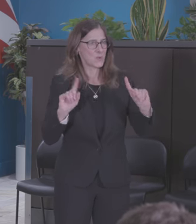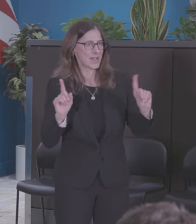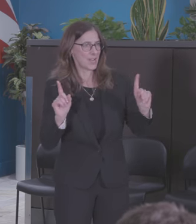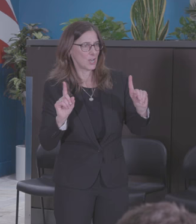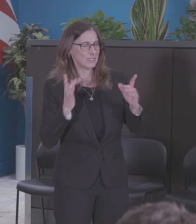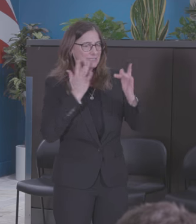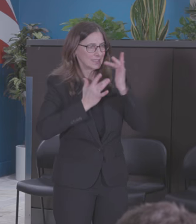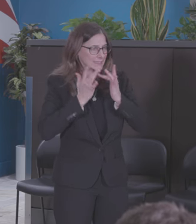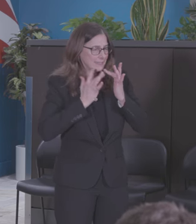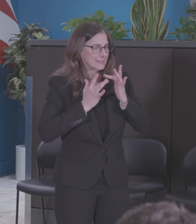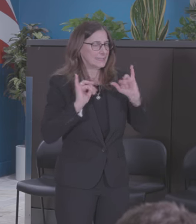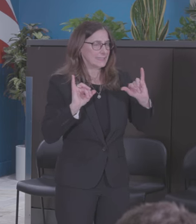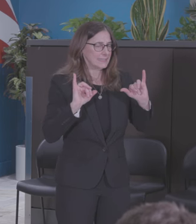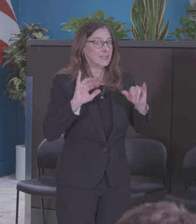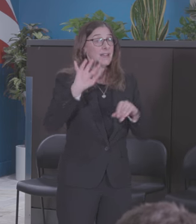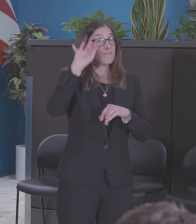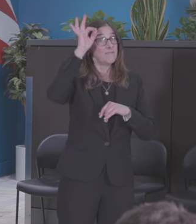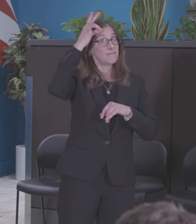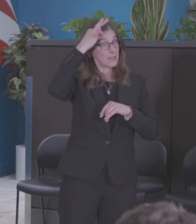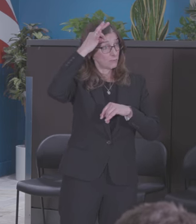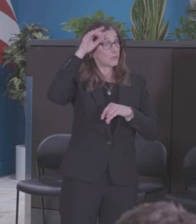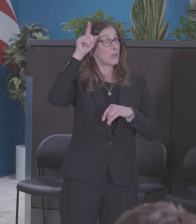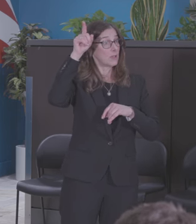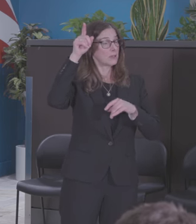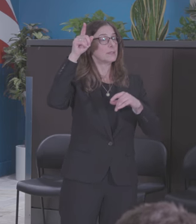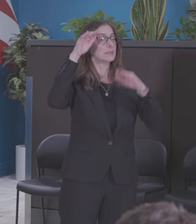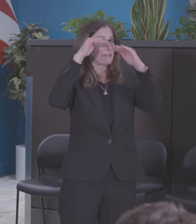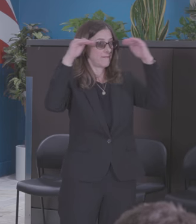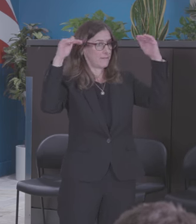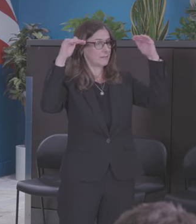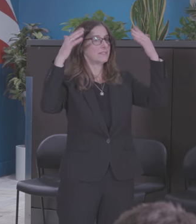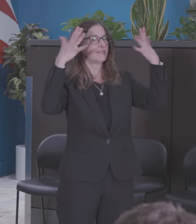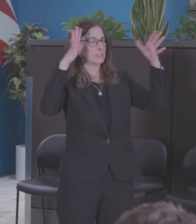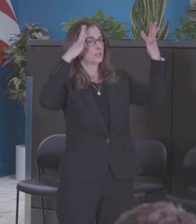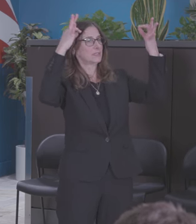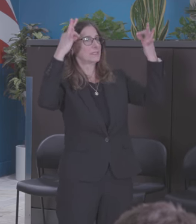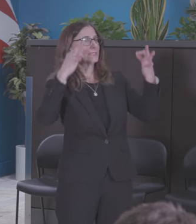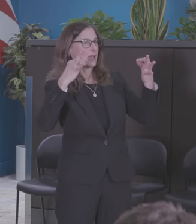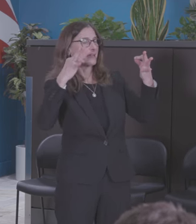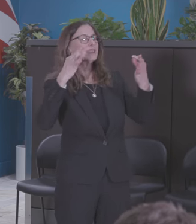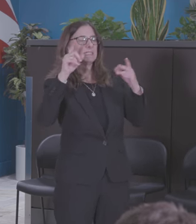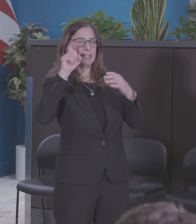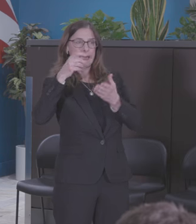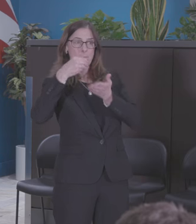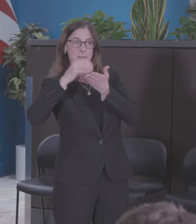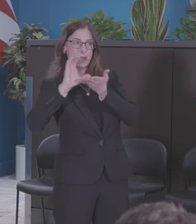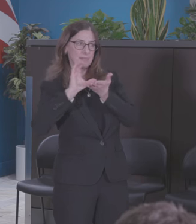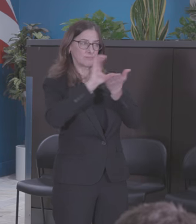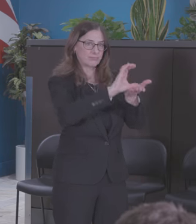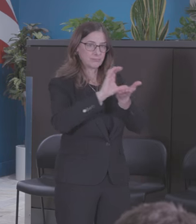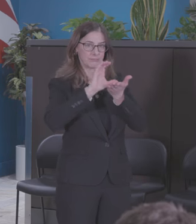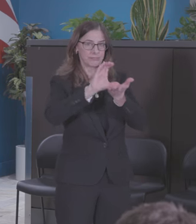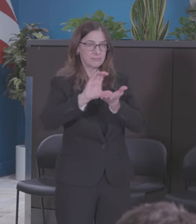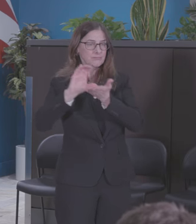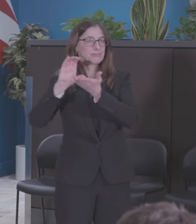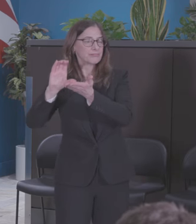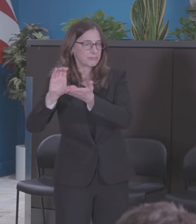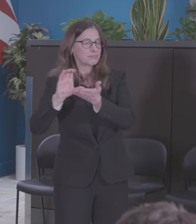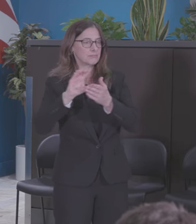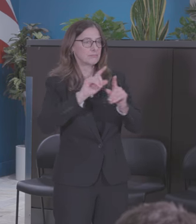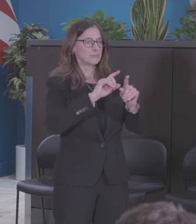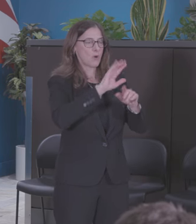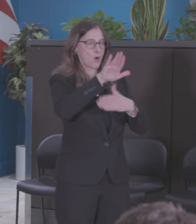so at the federal level, we made a decision that we would fund the states with ARPA money.